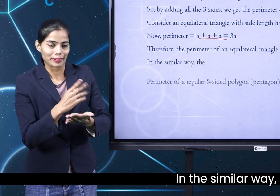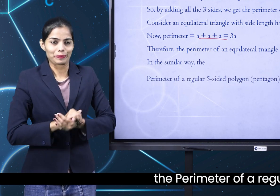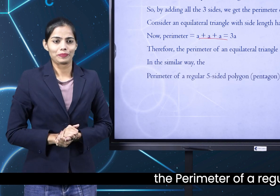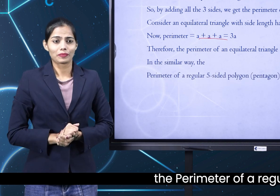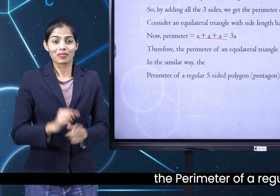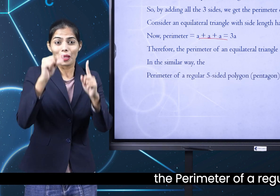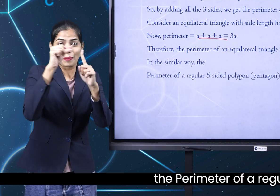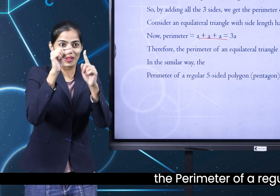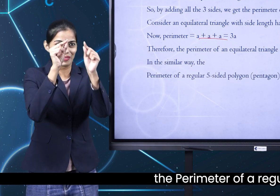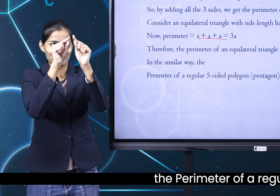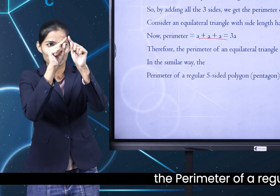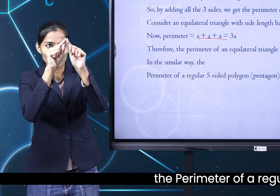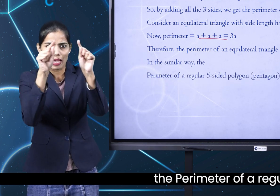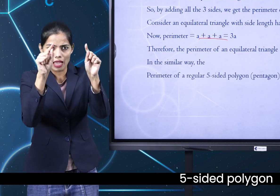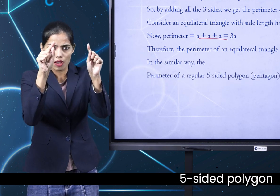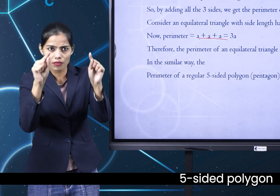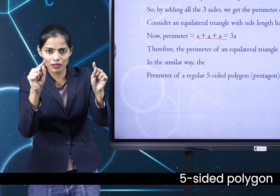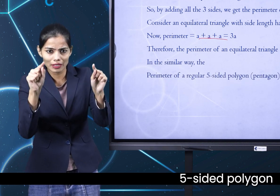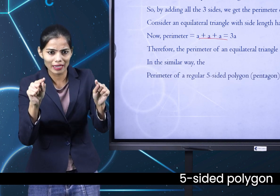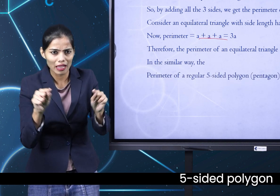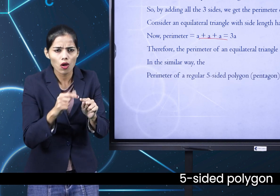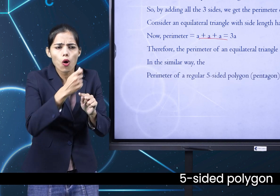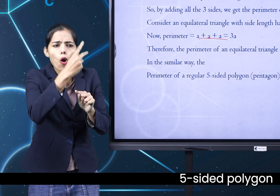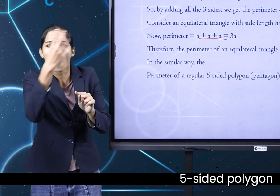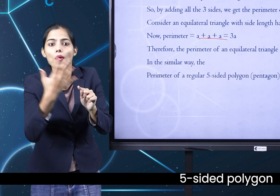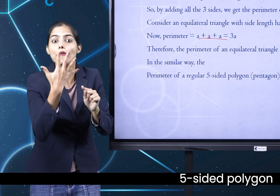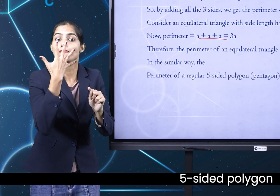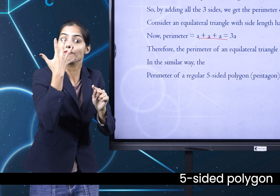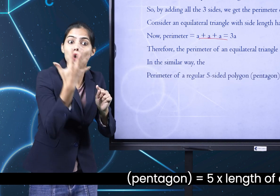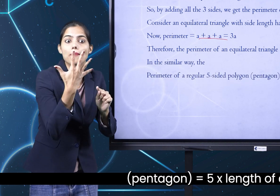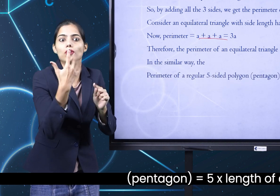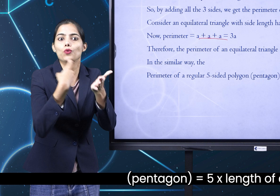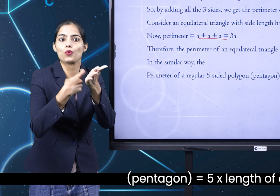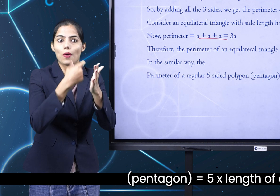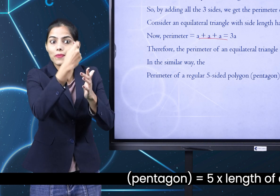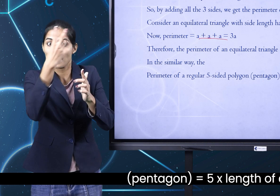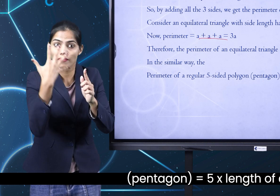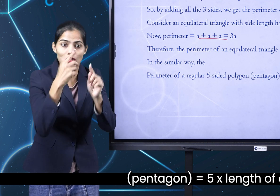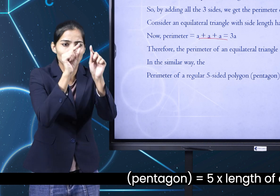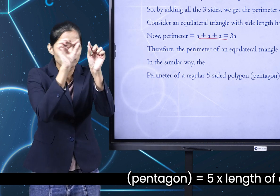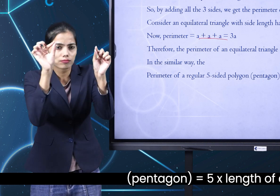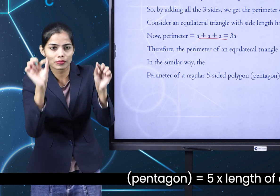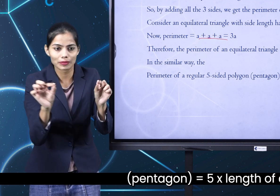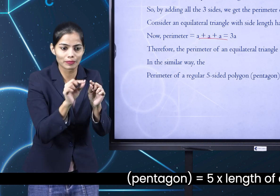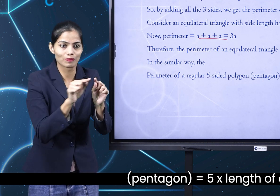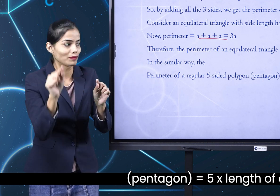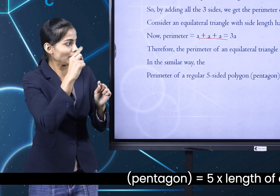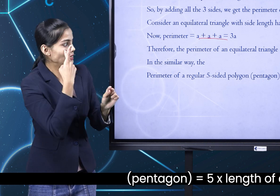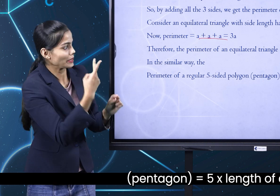the perimeter of a regular 5-sided polygon, pentagon, is equal to 5 into length of